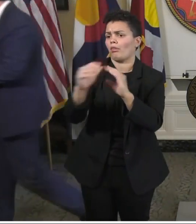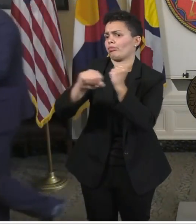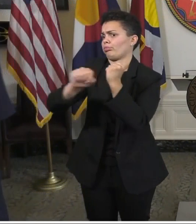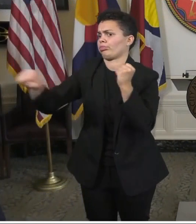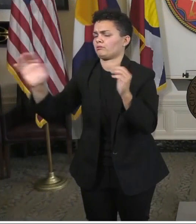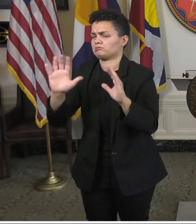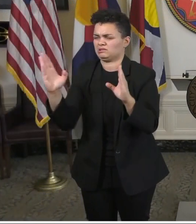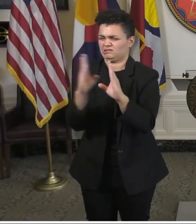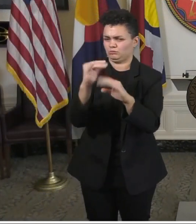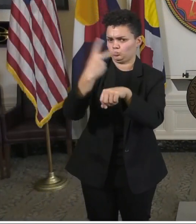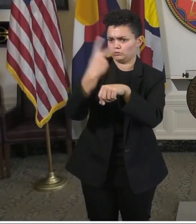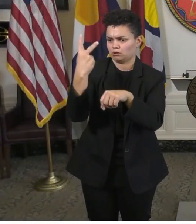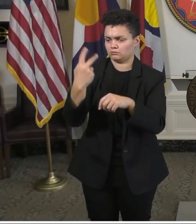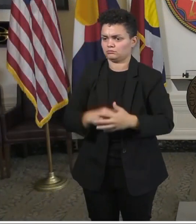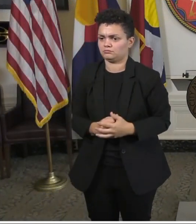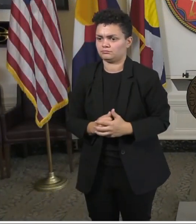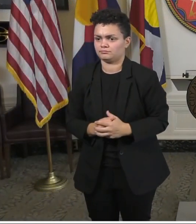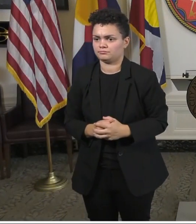Last question.